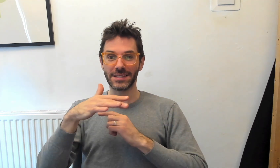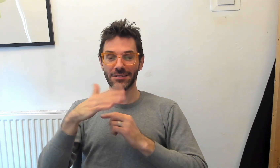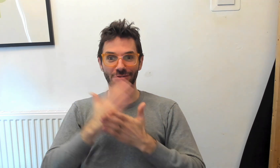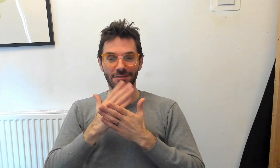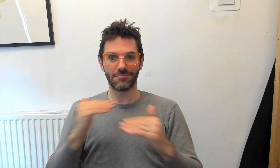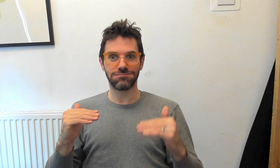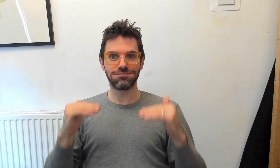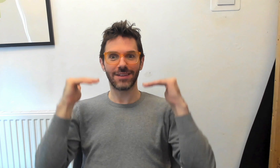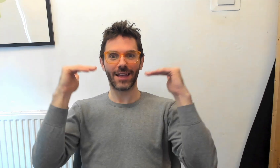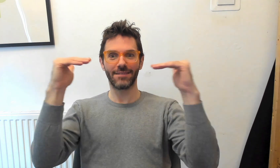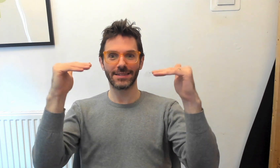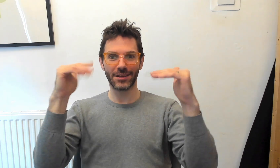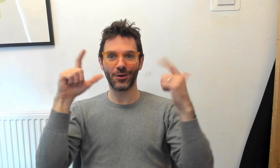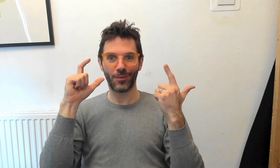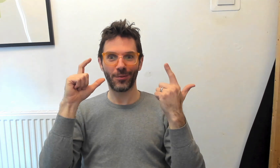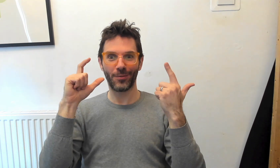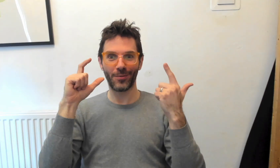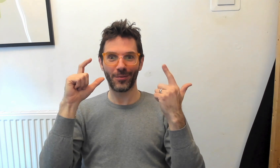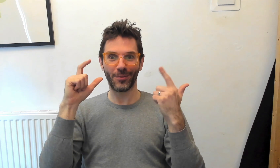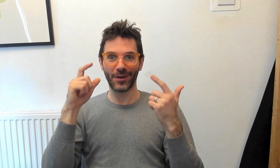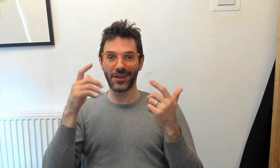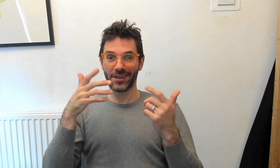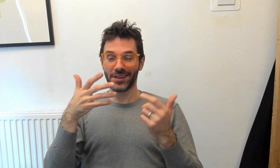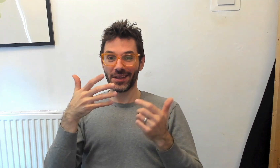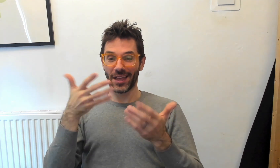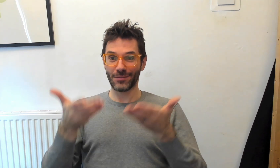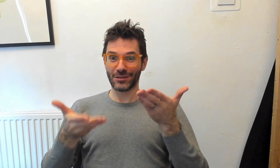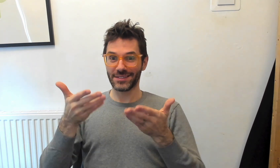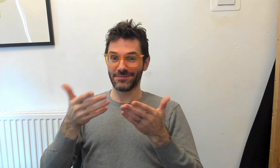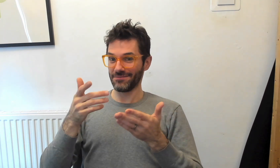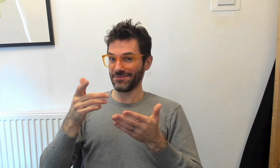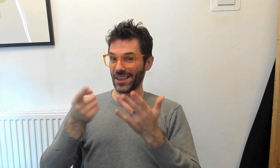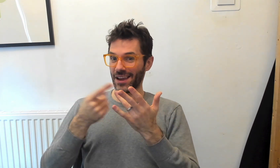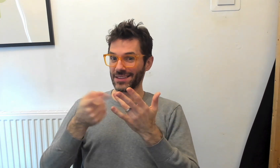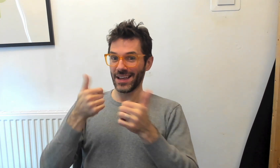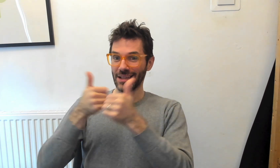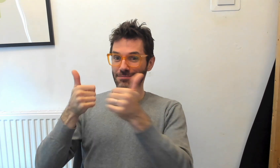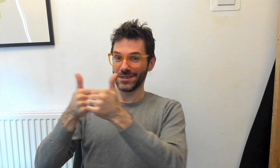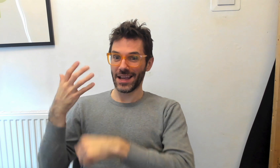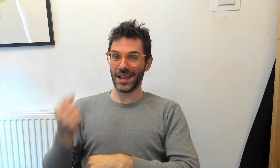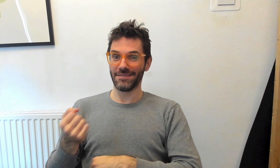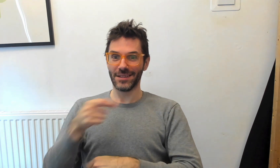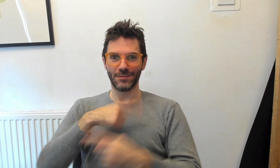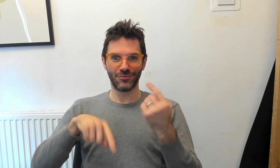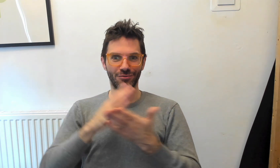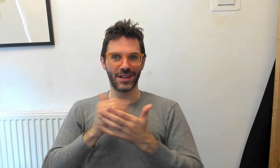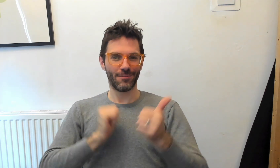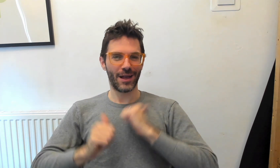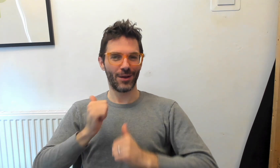which is very advanced, very cool compared to what other companies have. So we're very